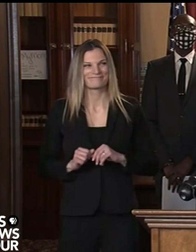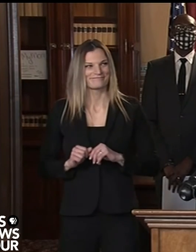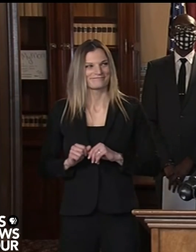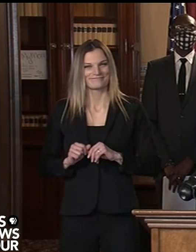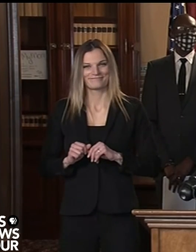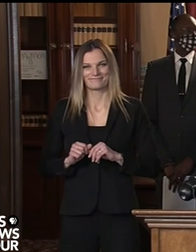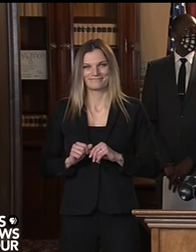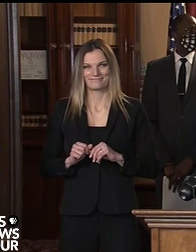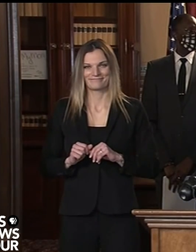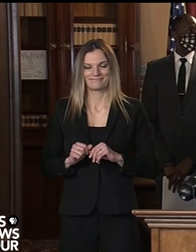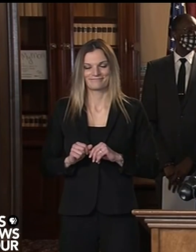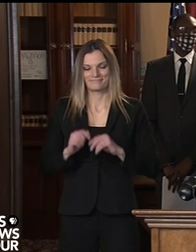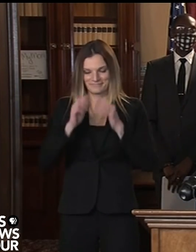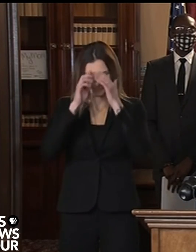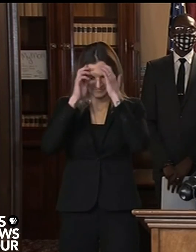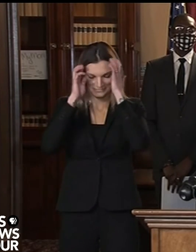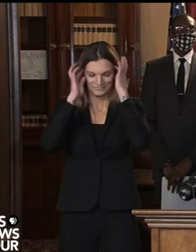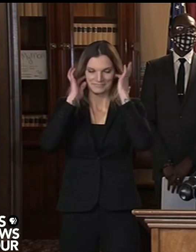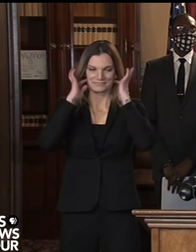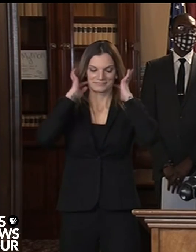sure.